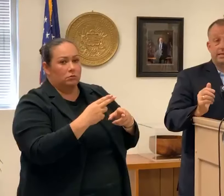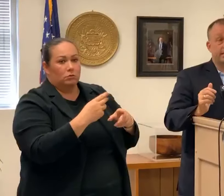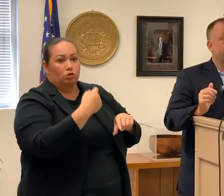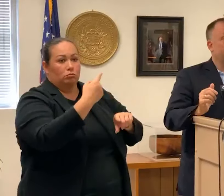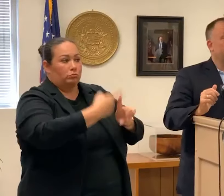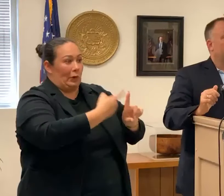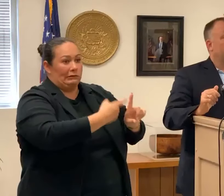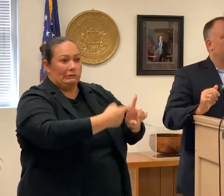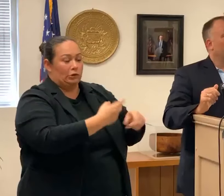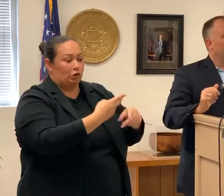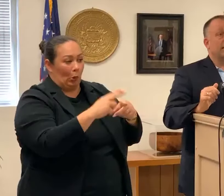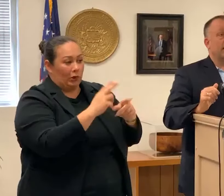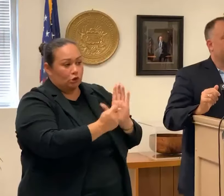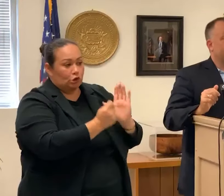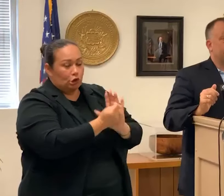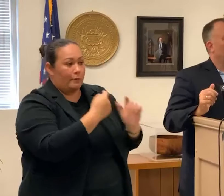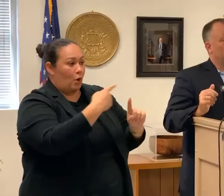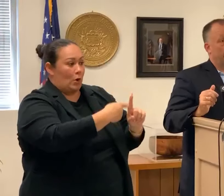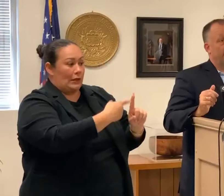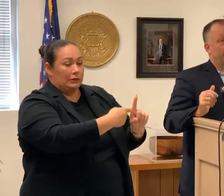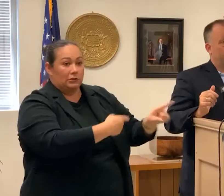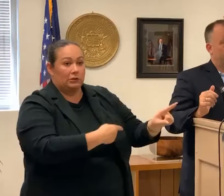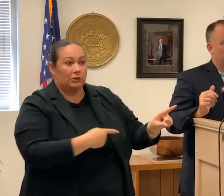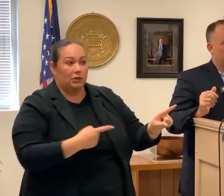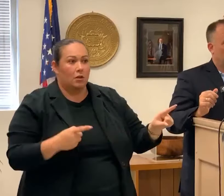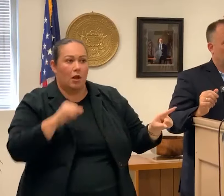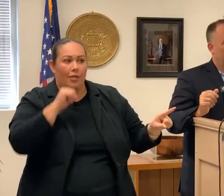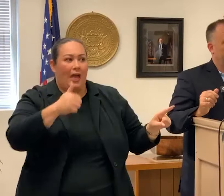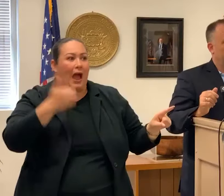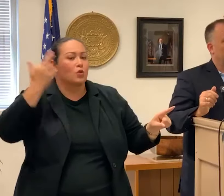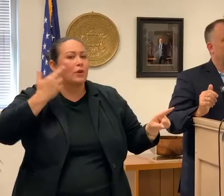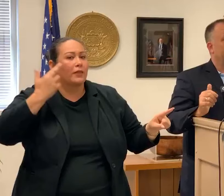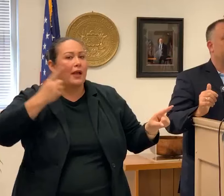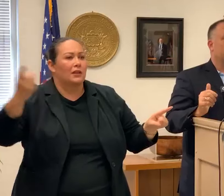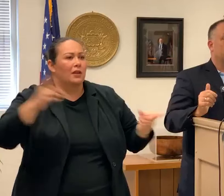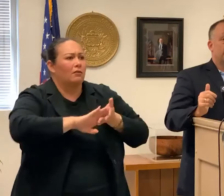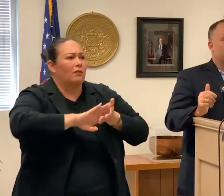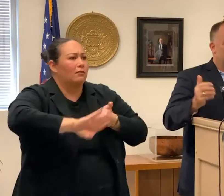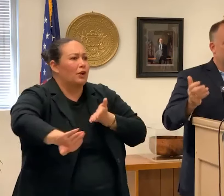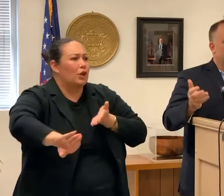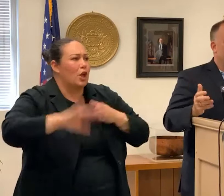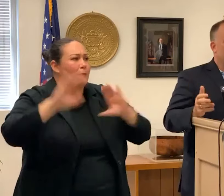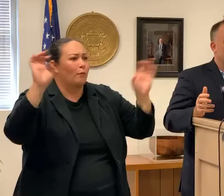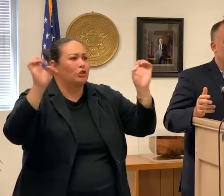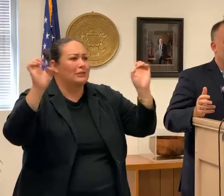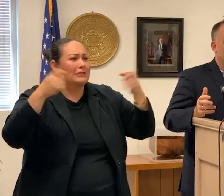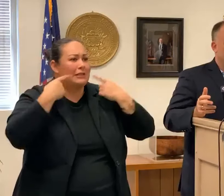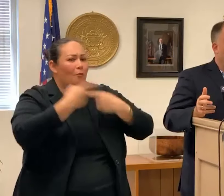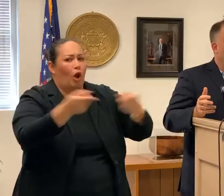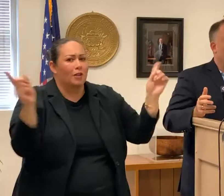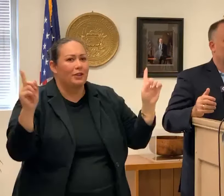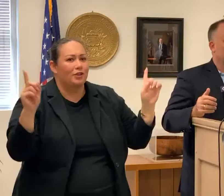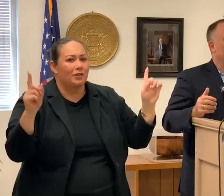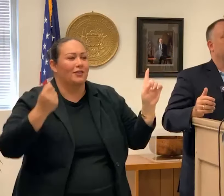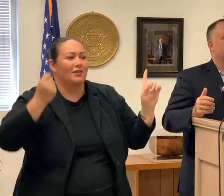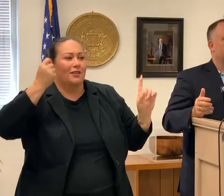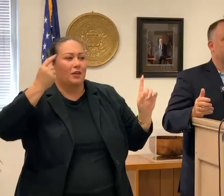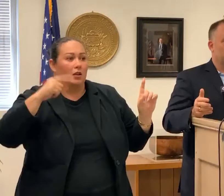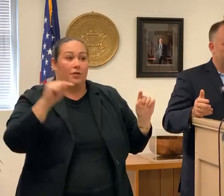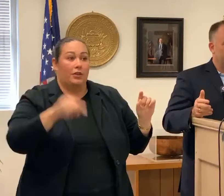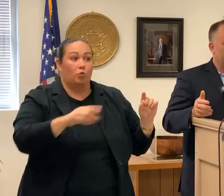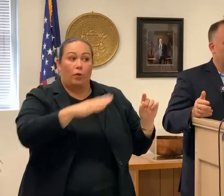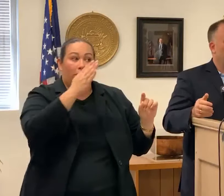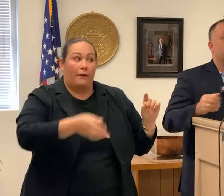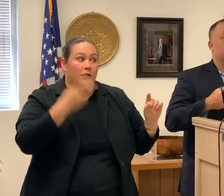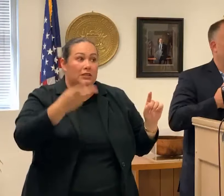was my understanding. Not realizing that that was waived by the emergency proclamation. And this is, of course, an